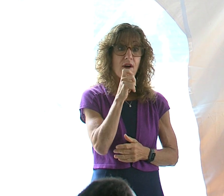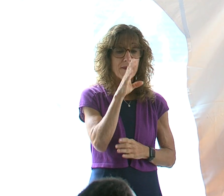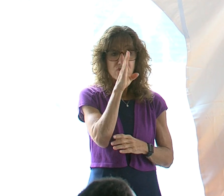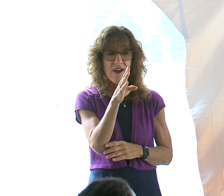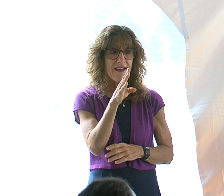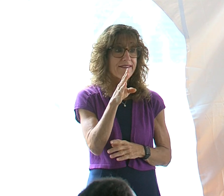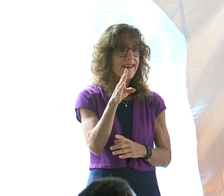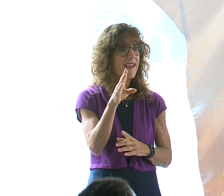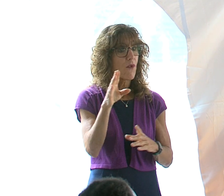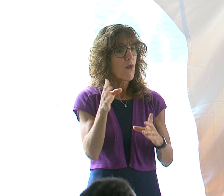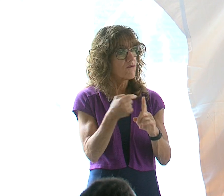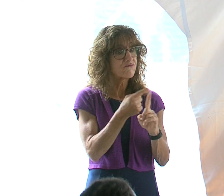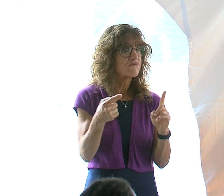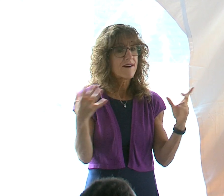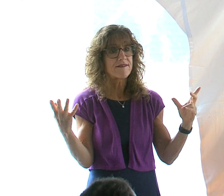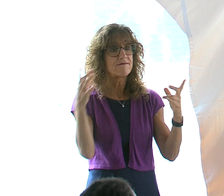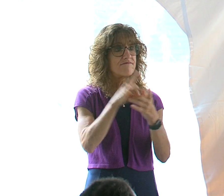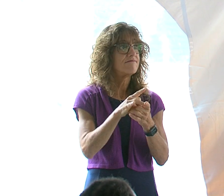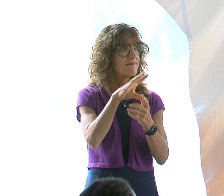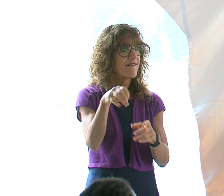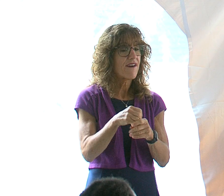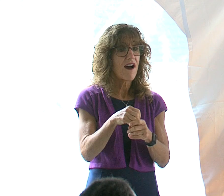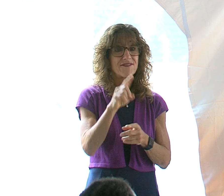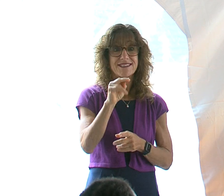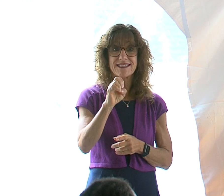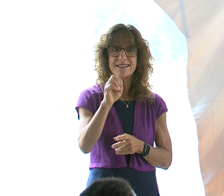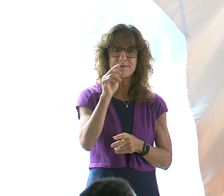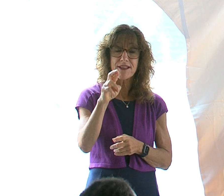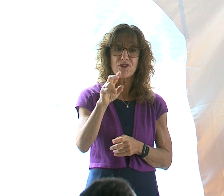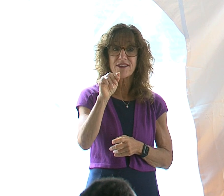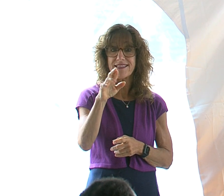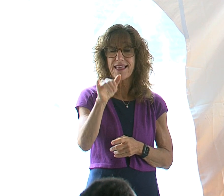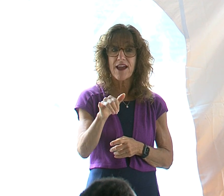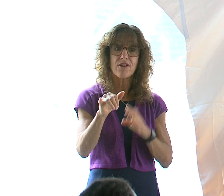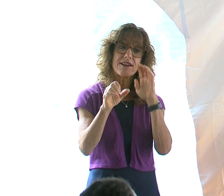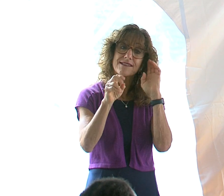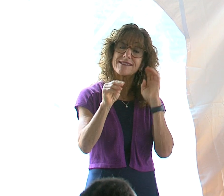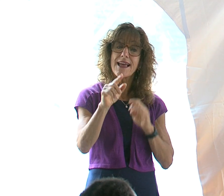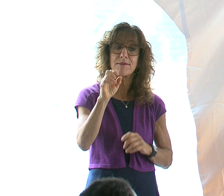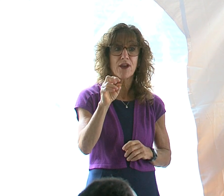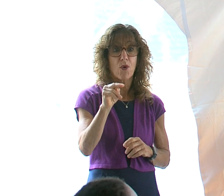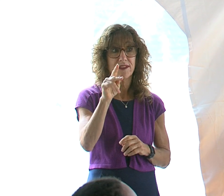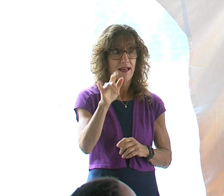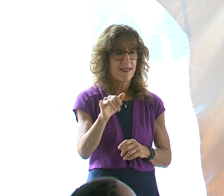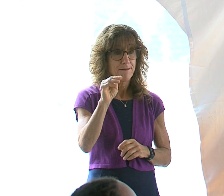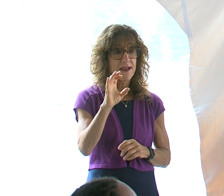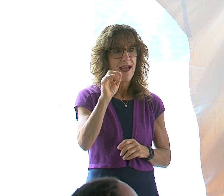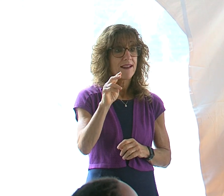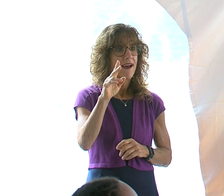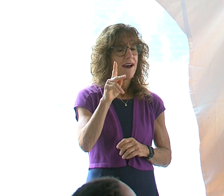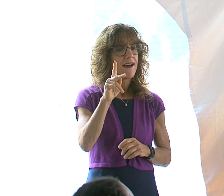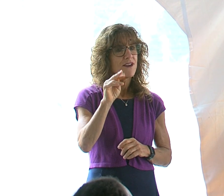or tangentially involved in Peerless, especially Denise Miller, Larry Schwager, Sam Leone, Kelly McKenna, Nicole Perez,